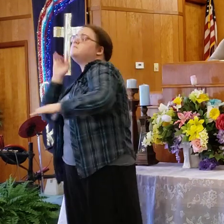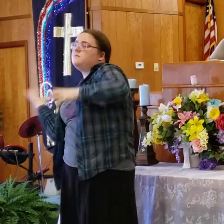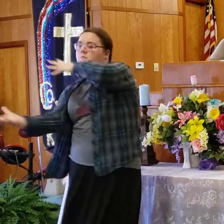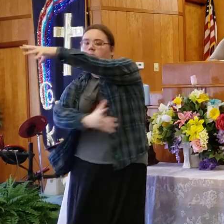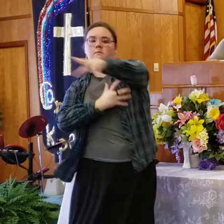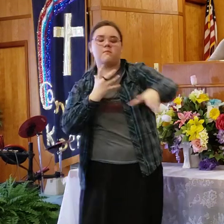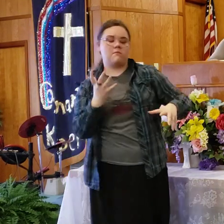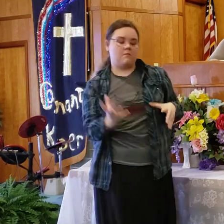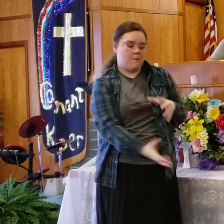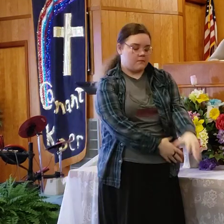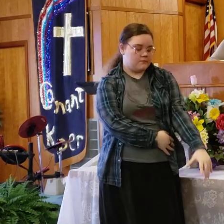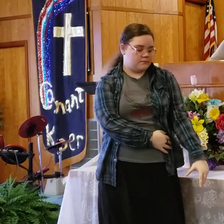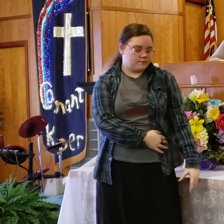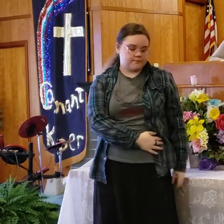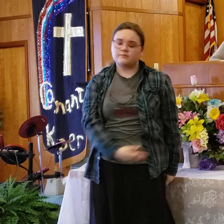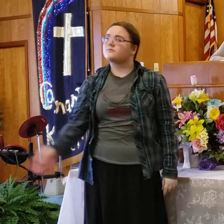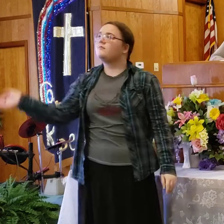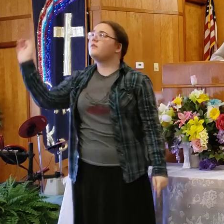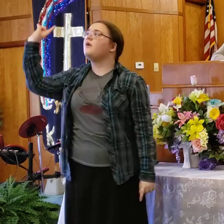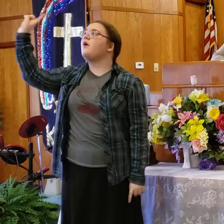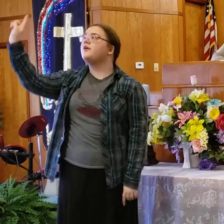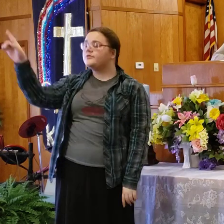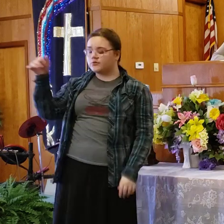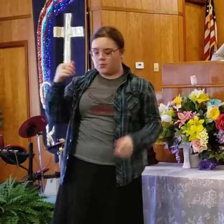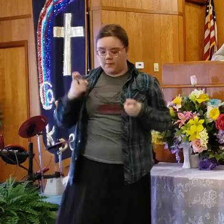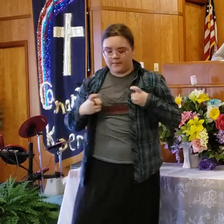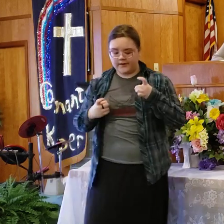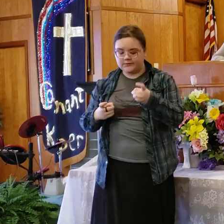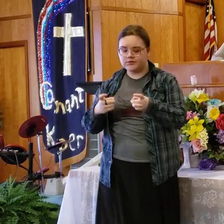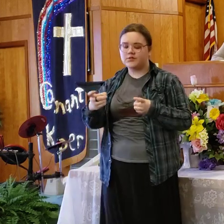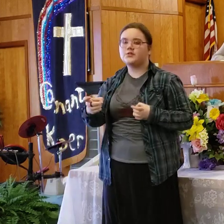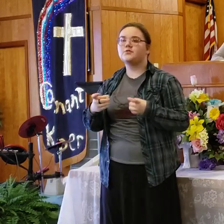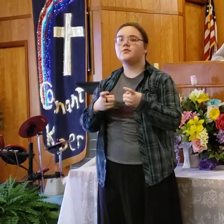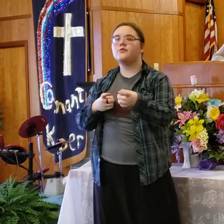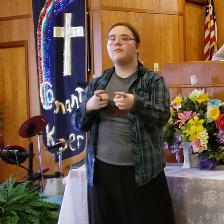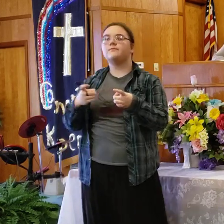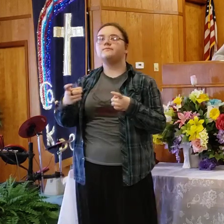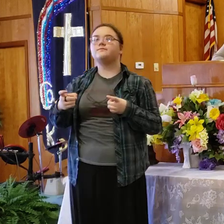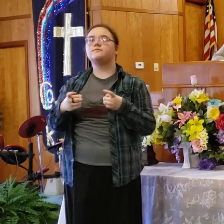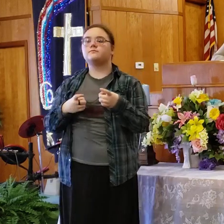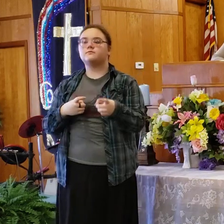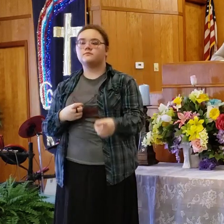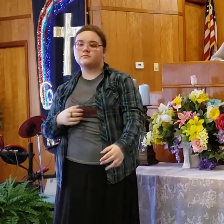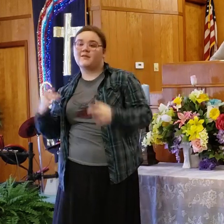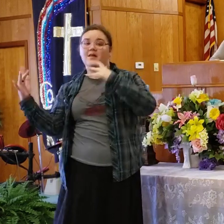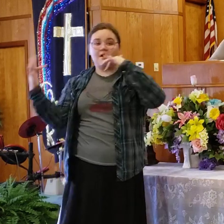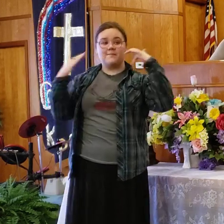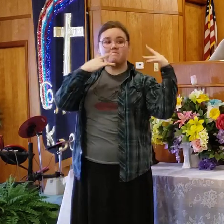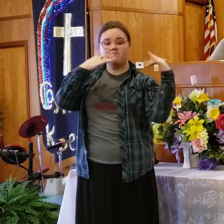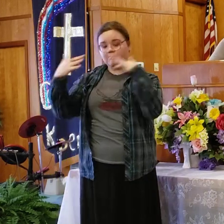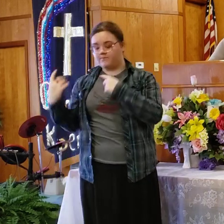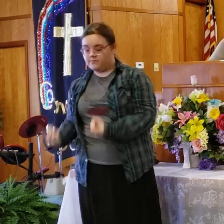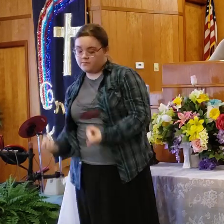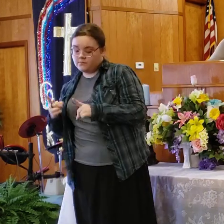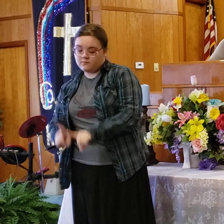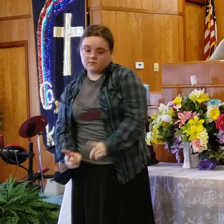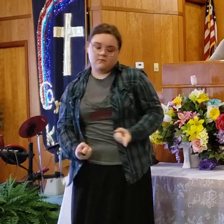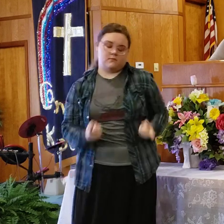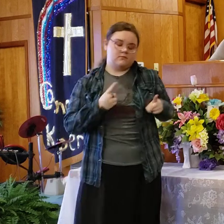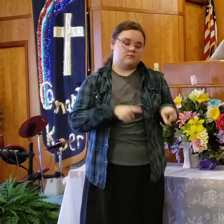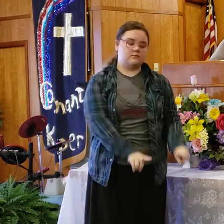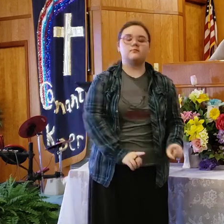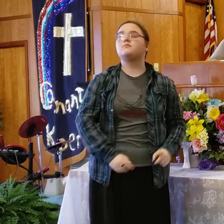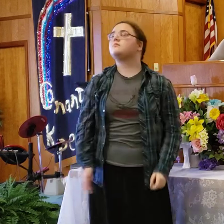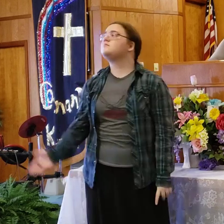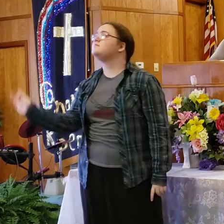In the eye of the storm, you remain in control. In the middle of the